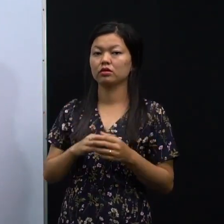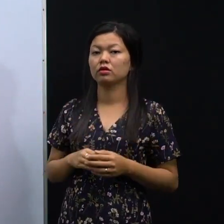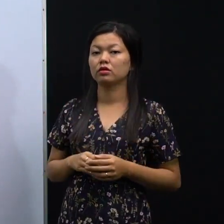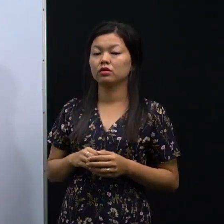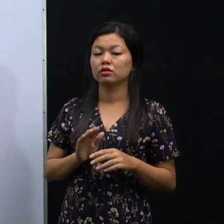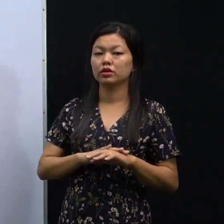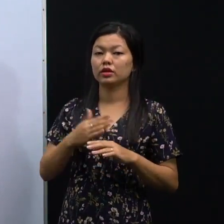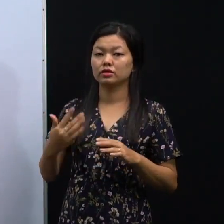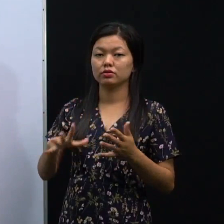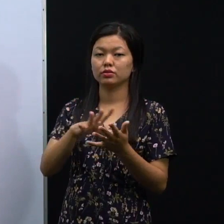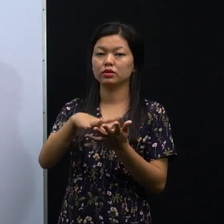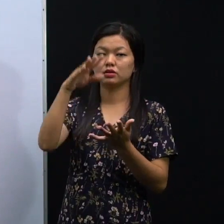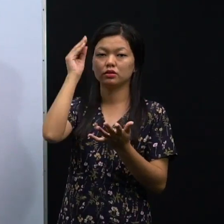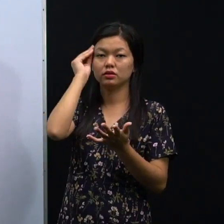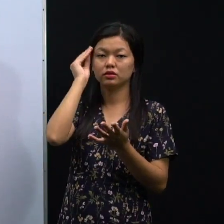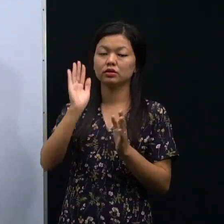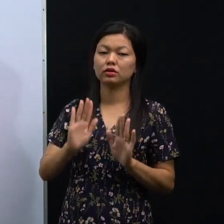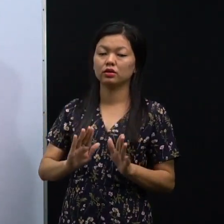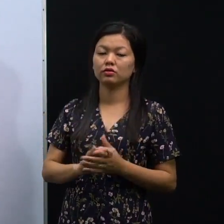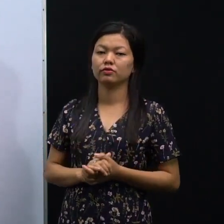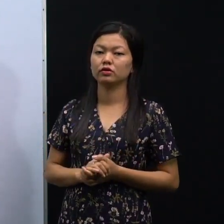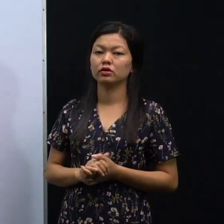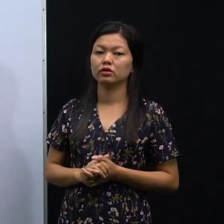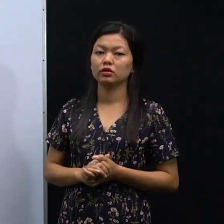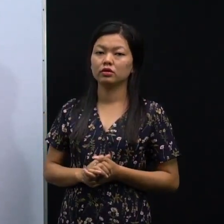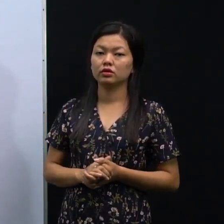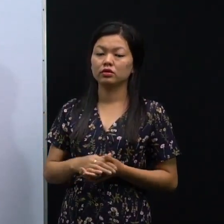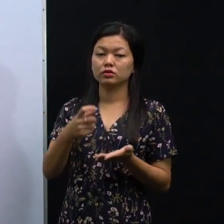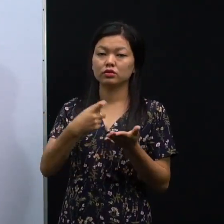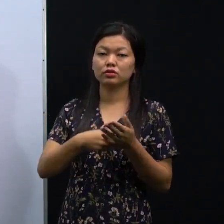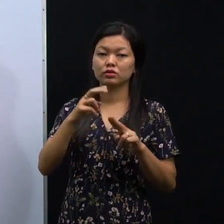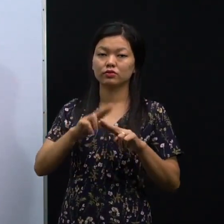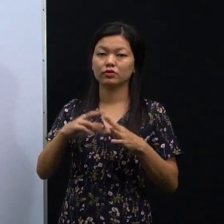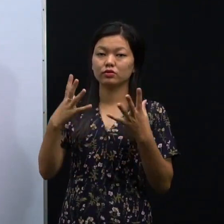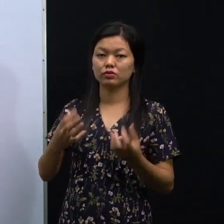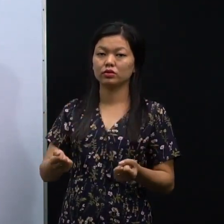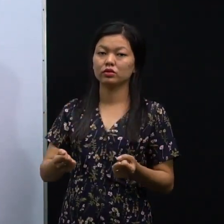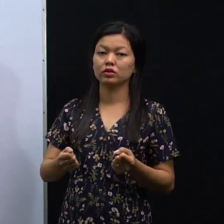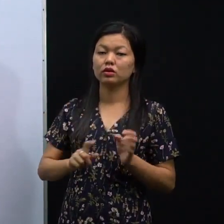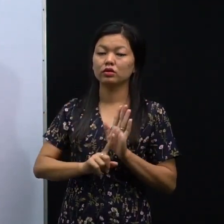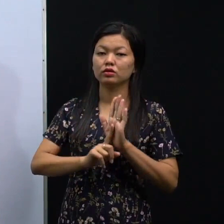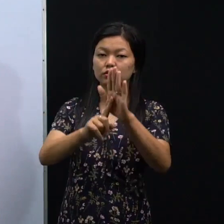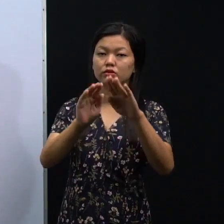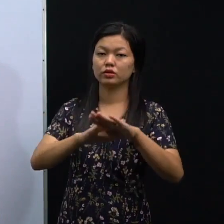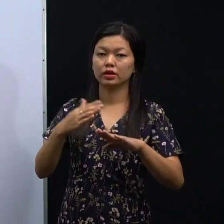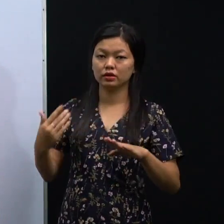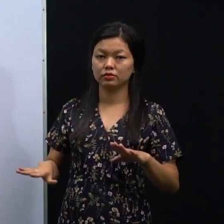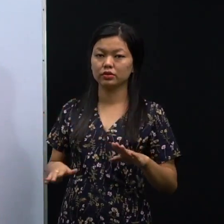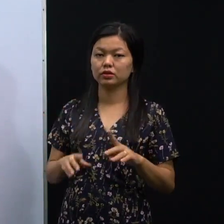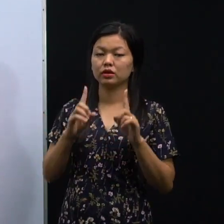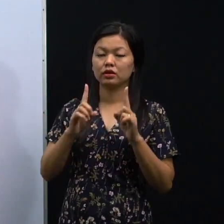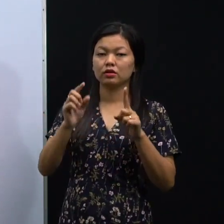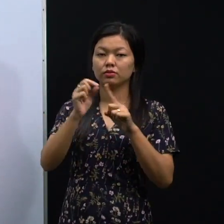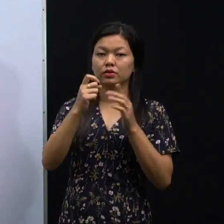degree. So this is what he was trying to show through this experiment. Clear?